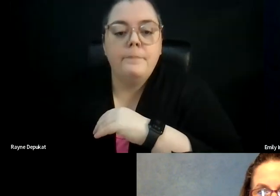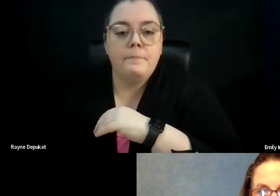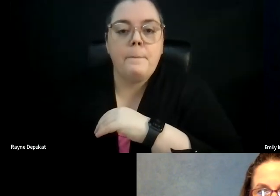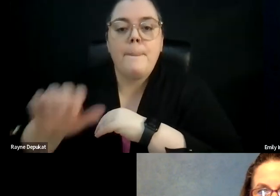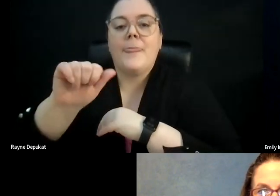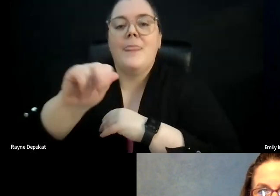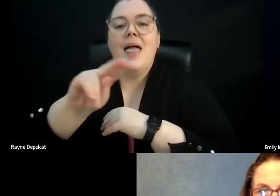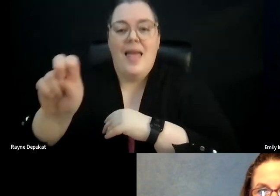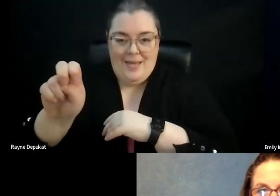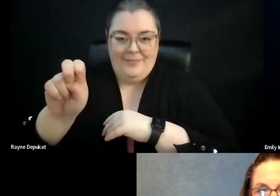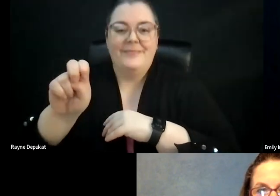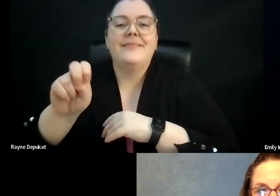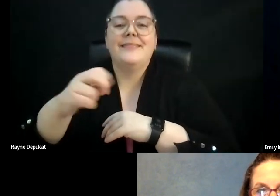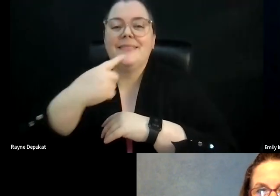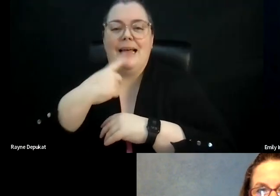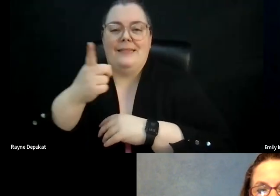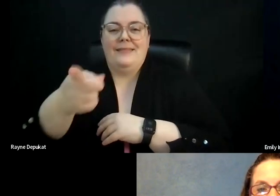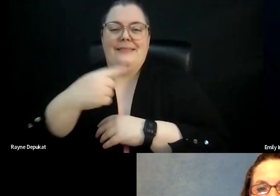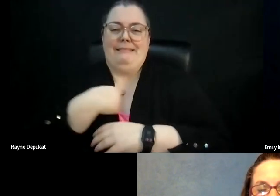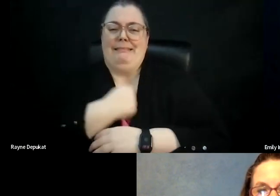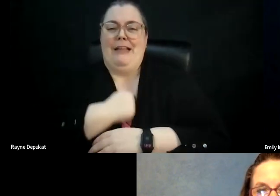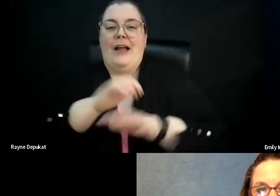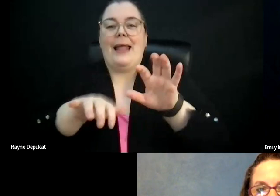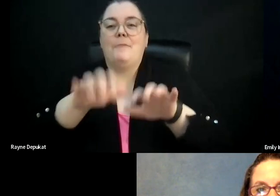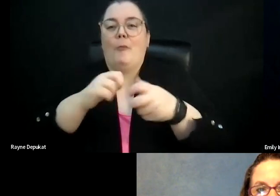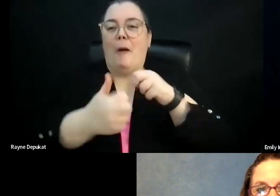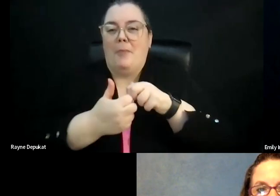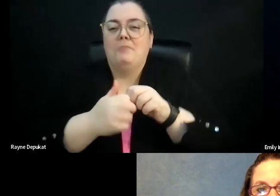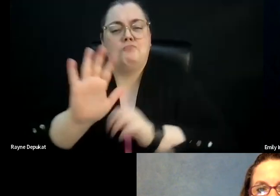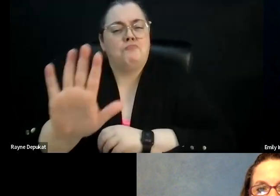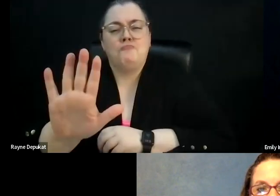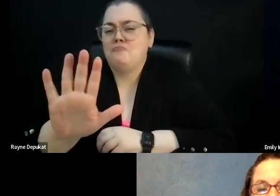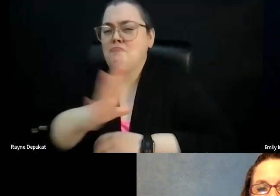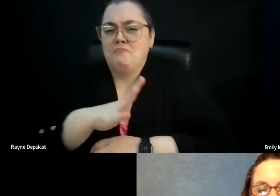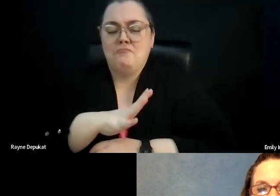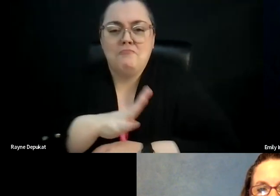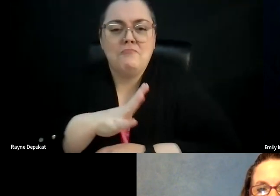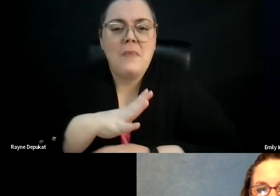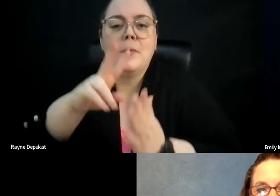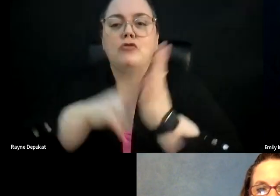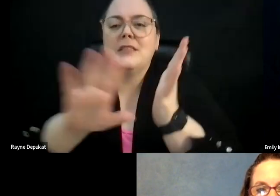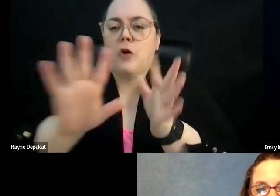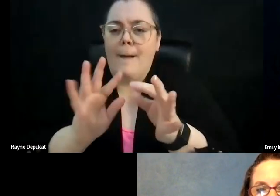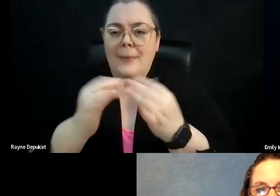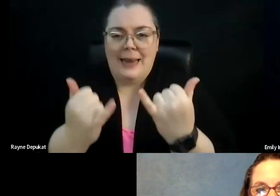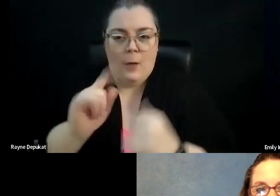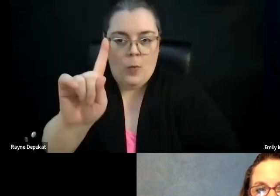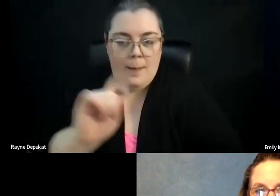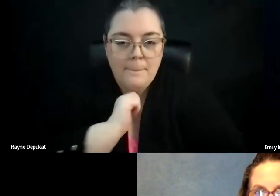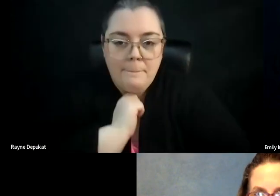Great. Okay, Anne said, oh, sorry, a keyboard problem. Not a problem. I'm reading the